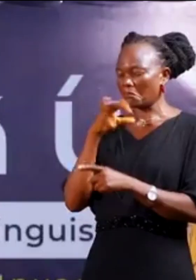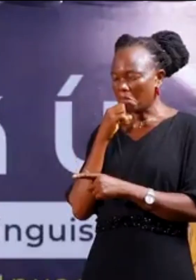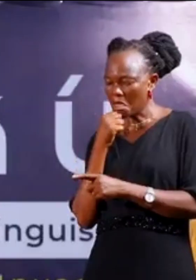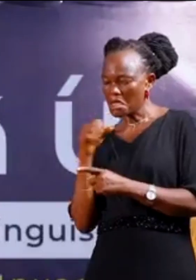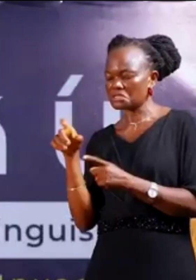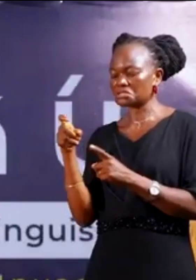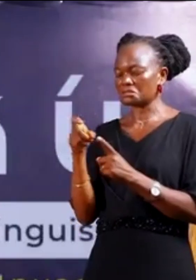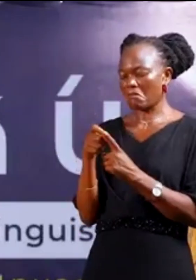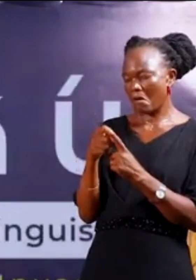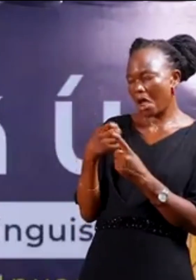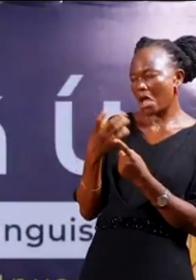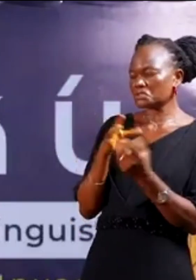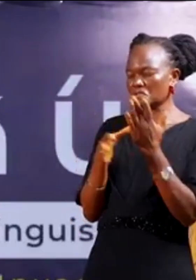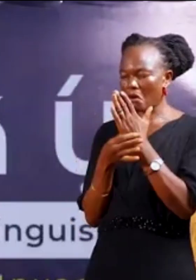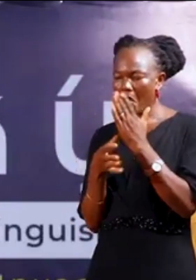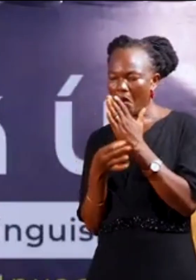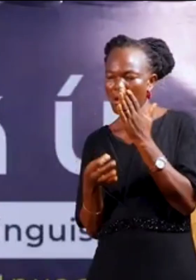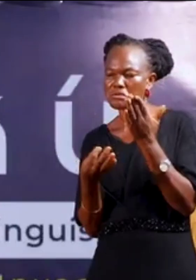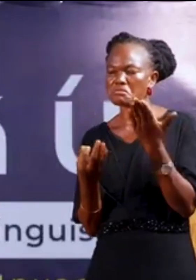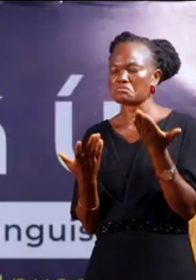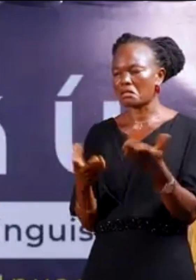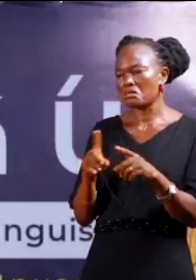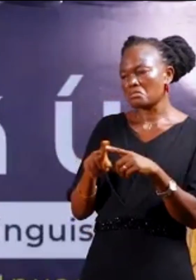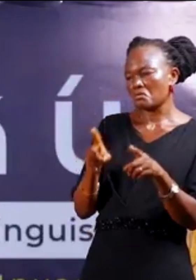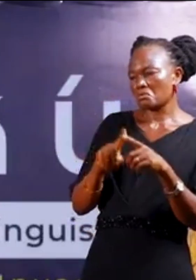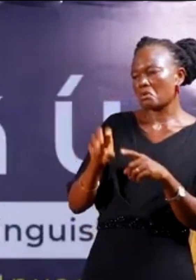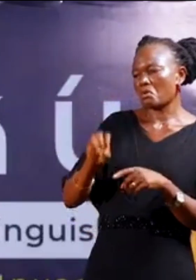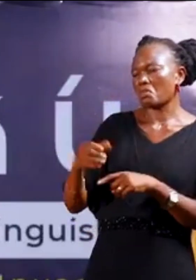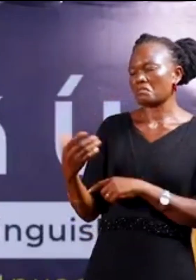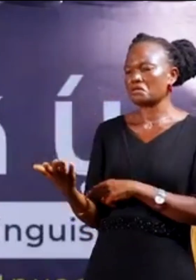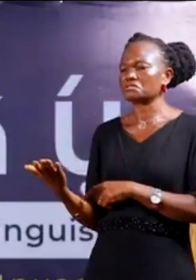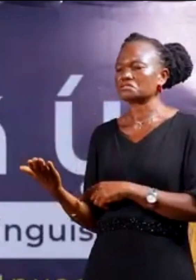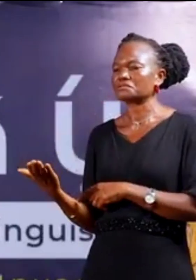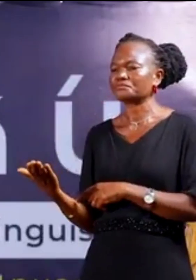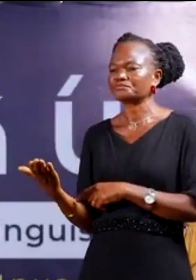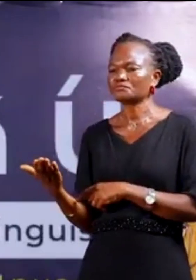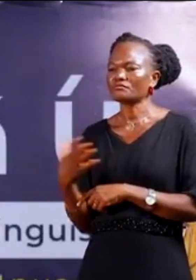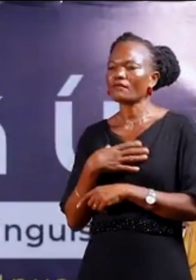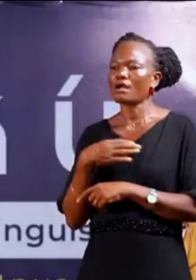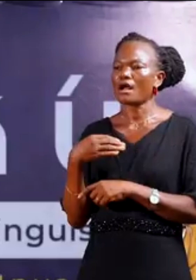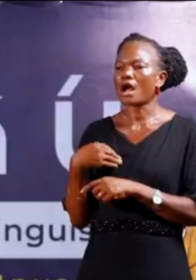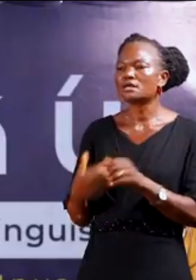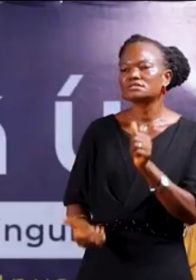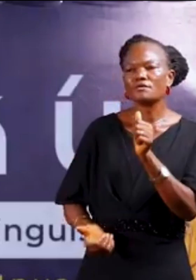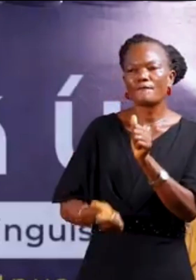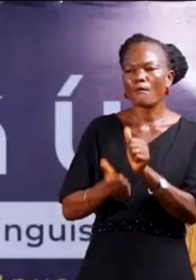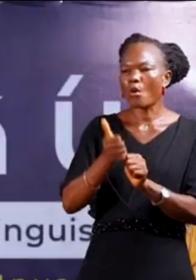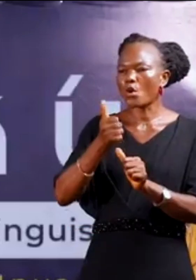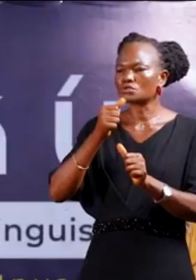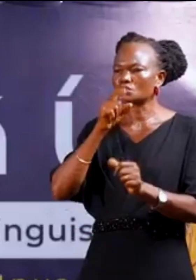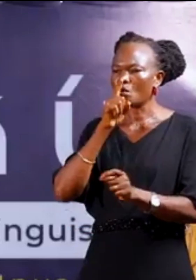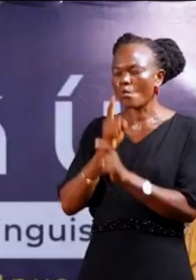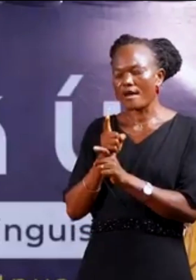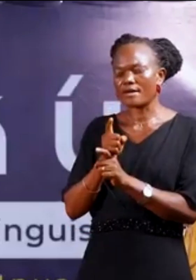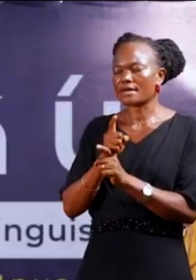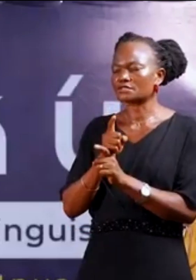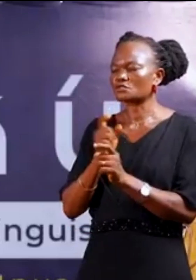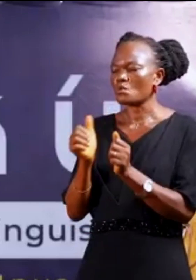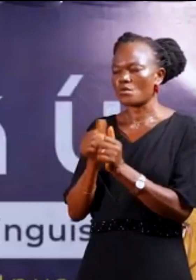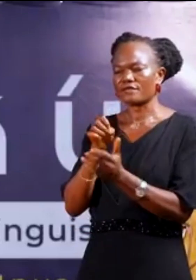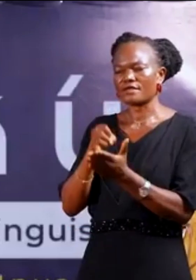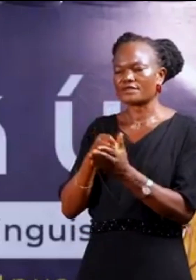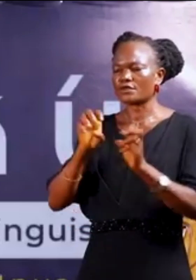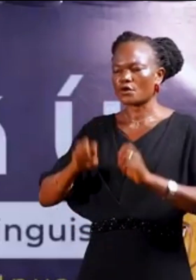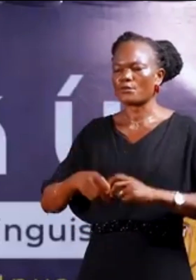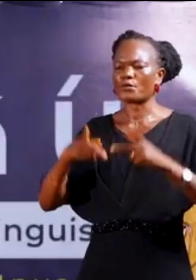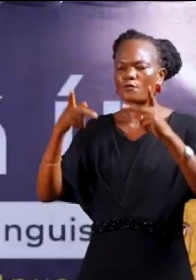yam, oil or palm oil, dyewood, and cotton, and was quite indispensable in